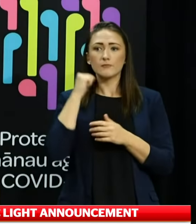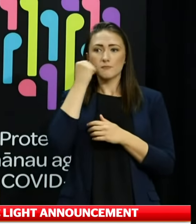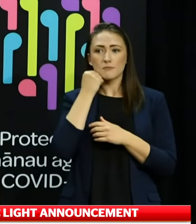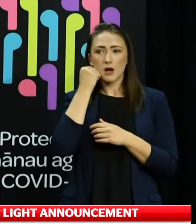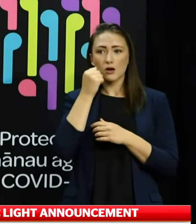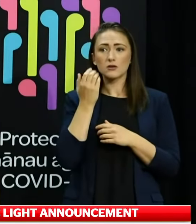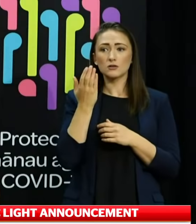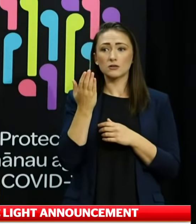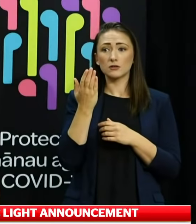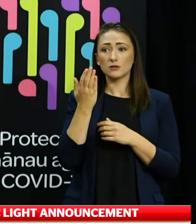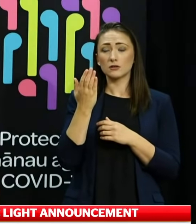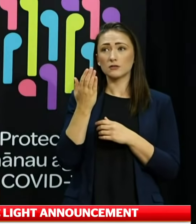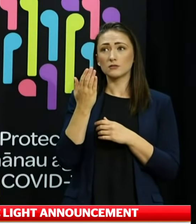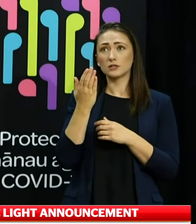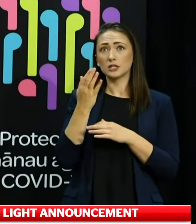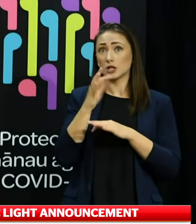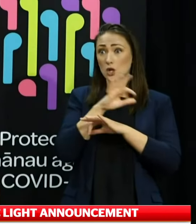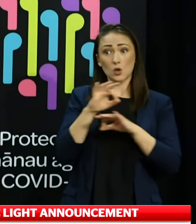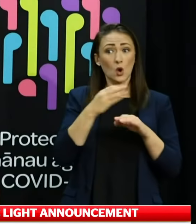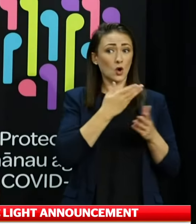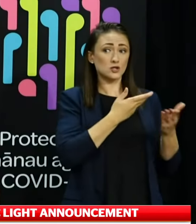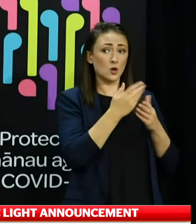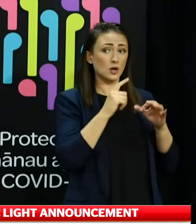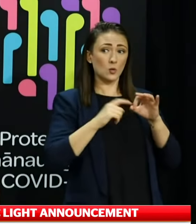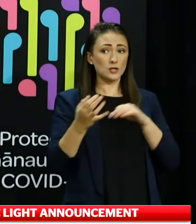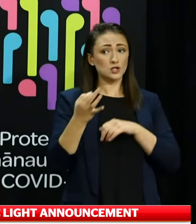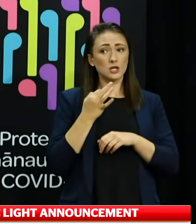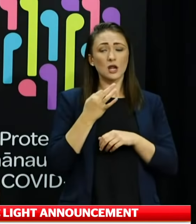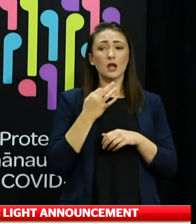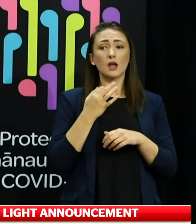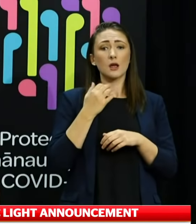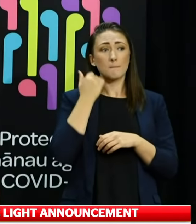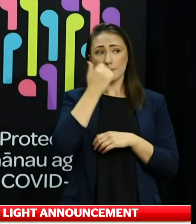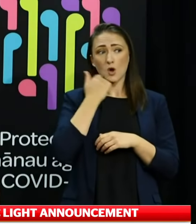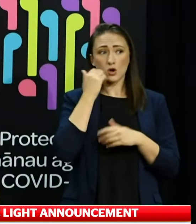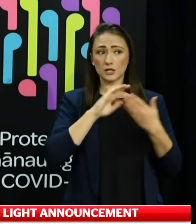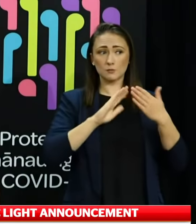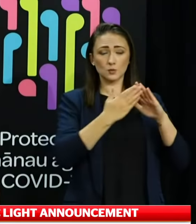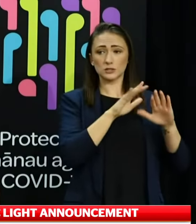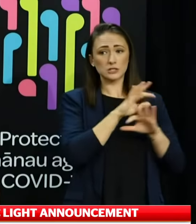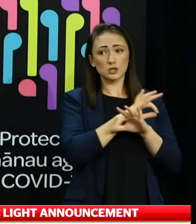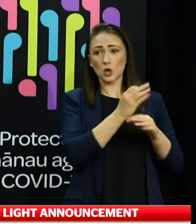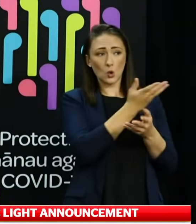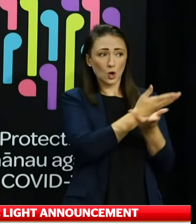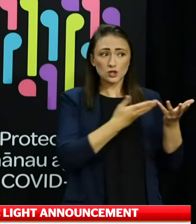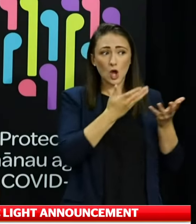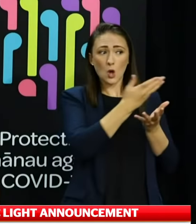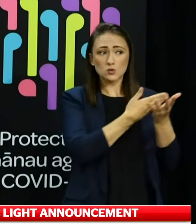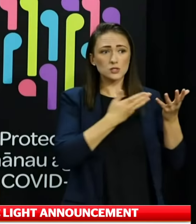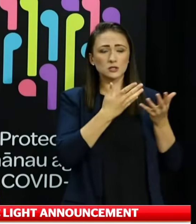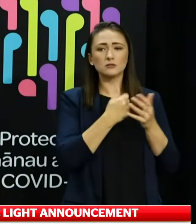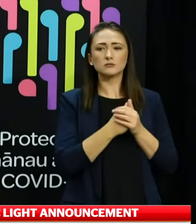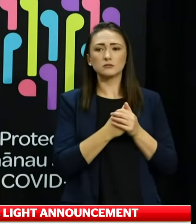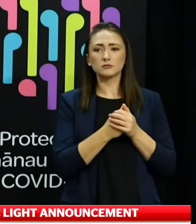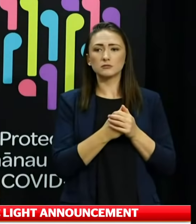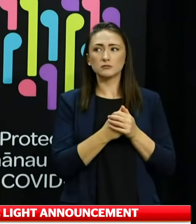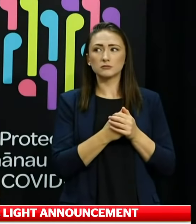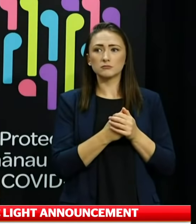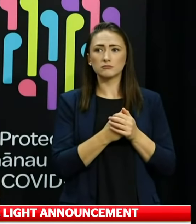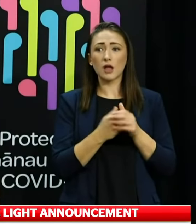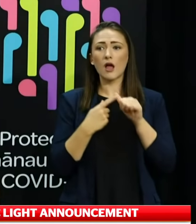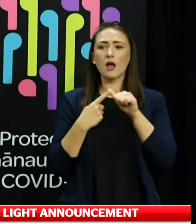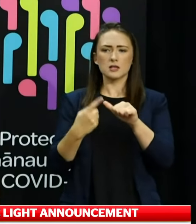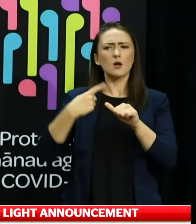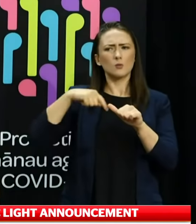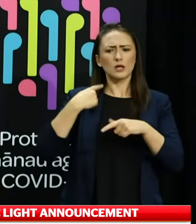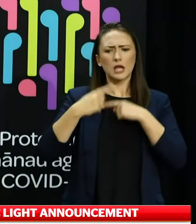you will... We'll continue to receive feedback from Māori communities. We'll continue to engage with them and we'll continue to have conversations